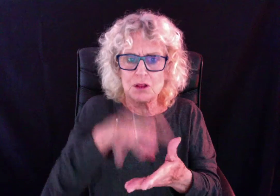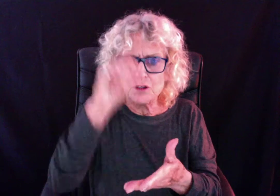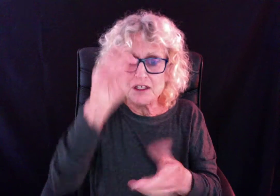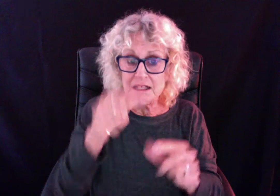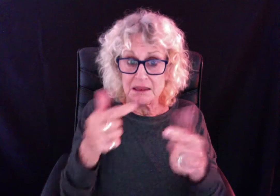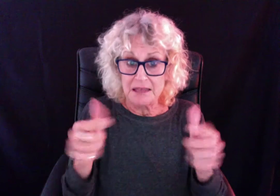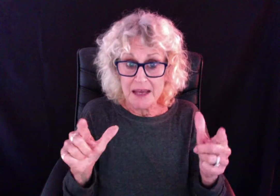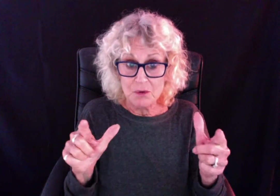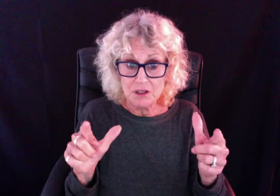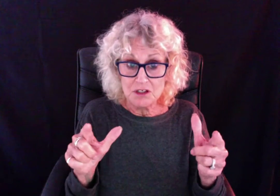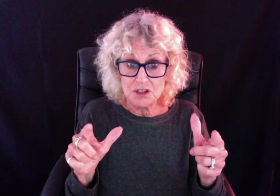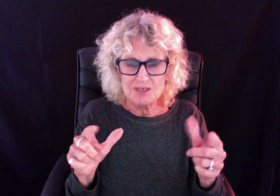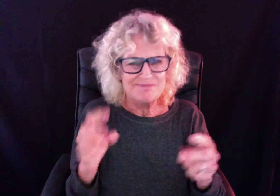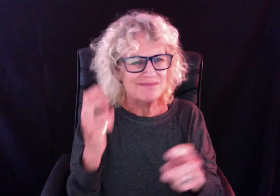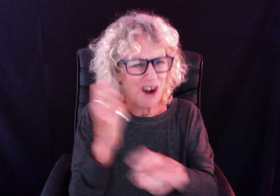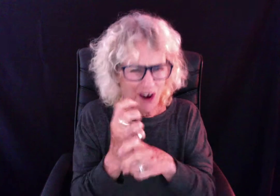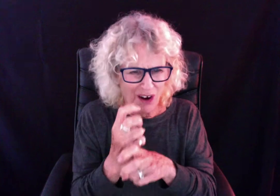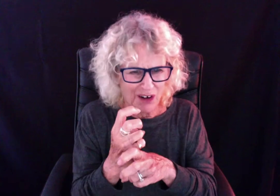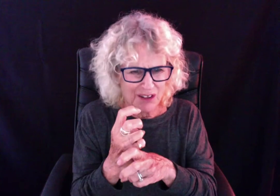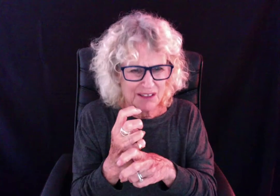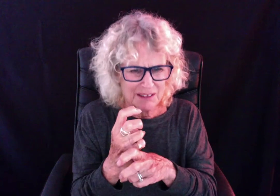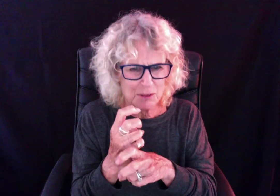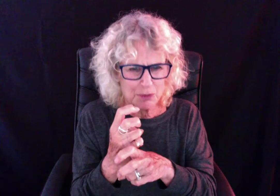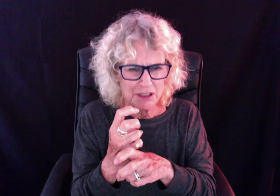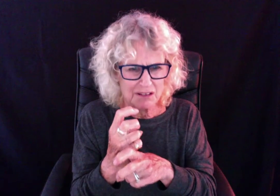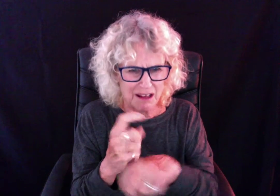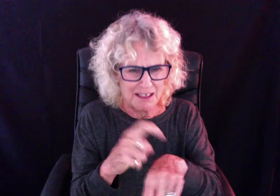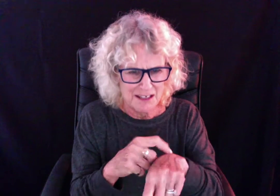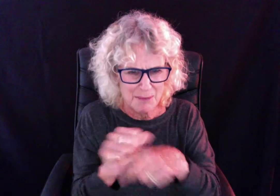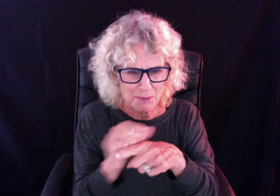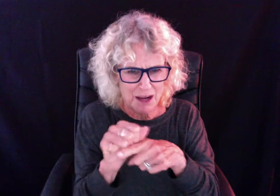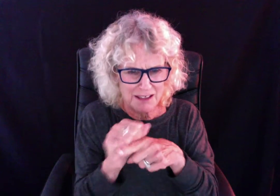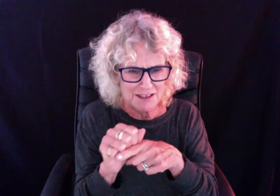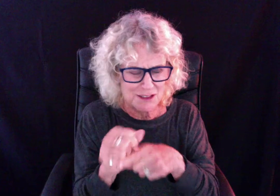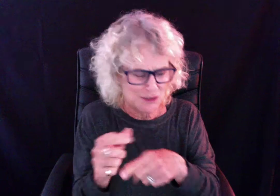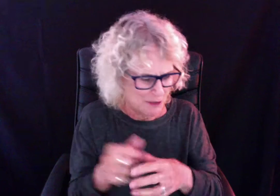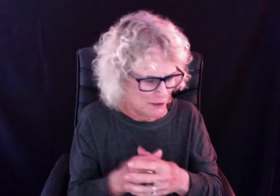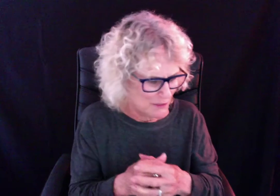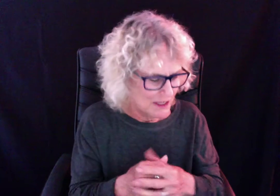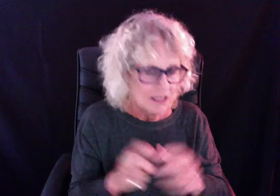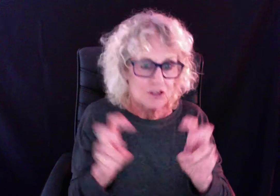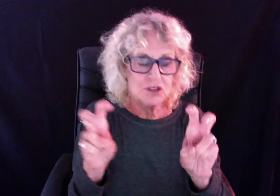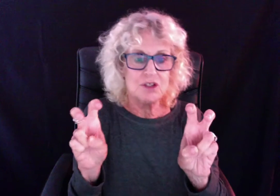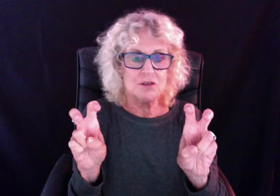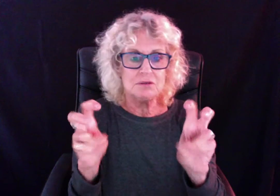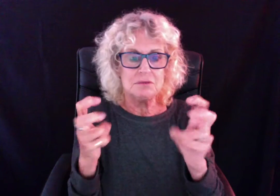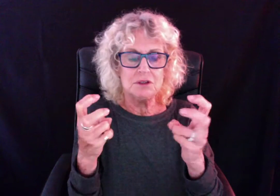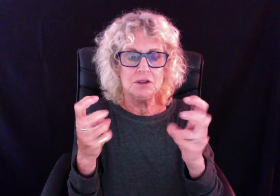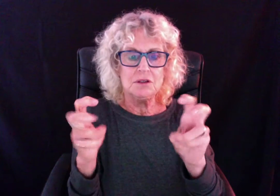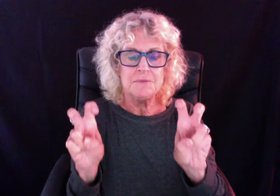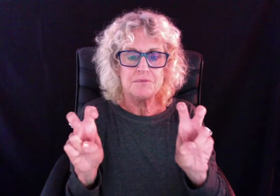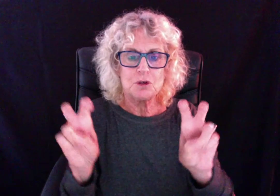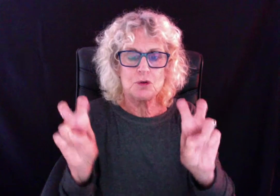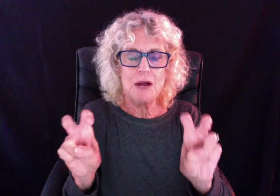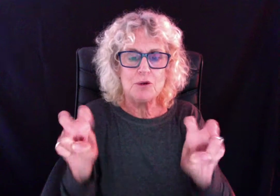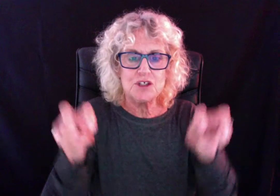Learning a language, hard. You have to put in a lot of time and practice, as you know. So they're little crouching,